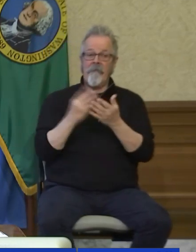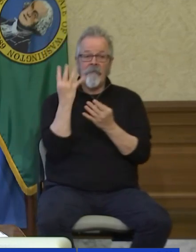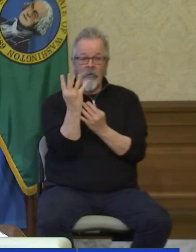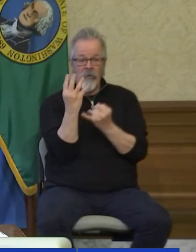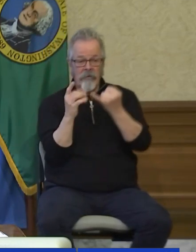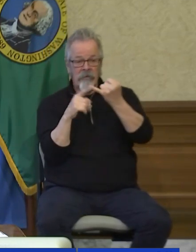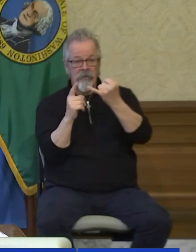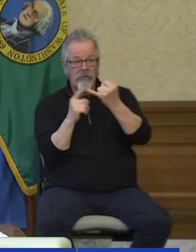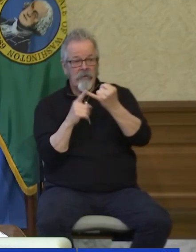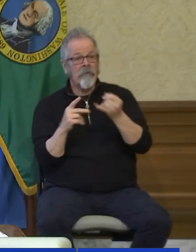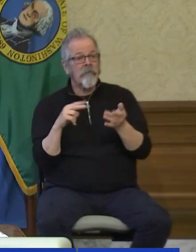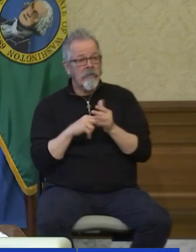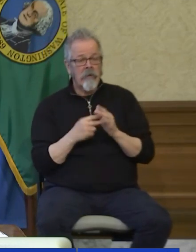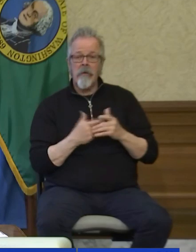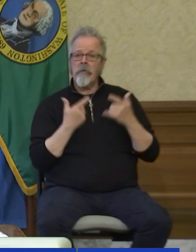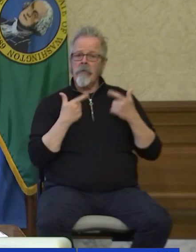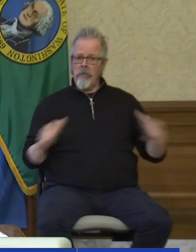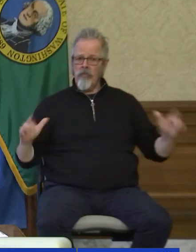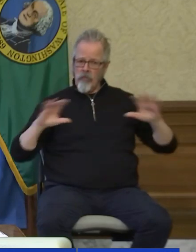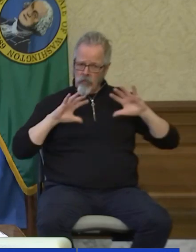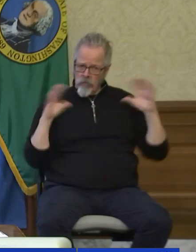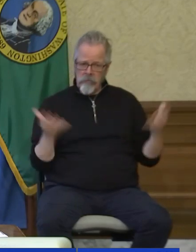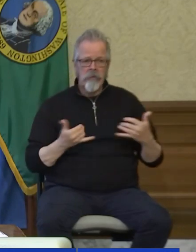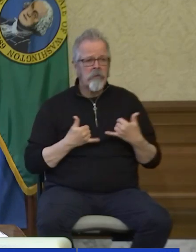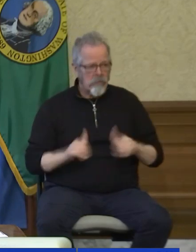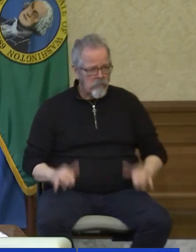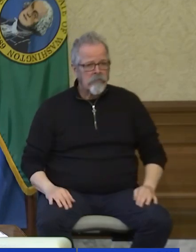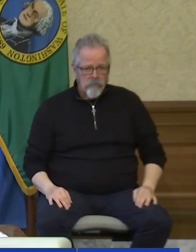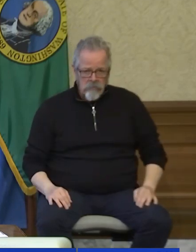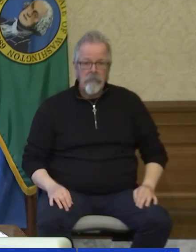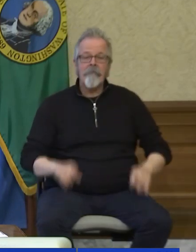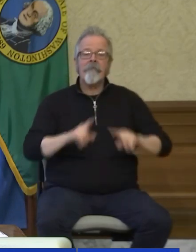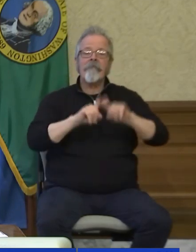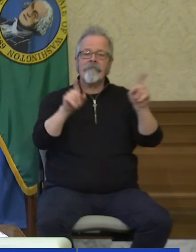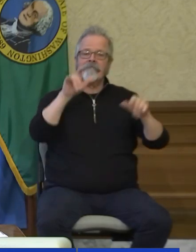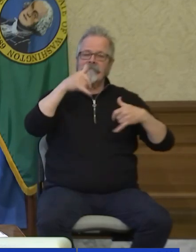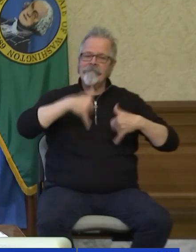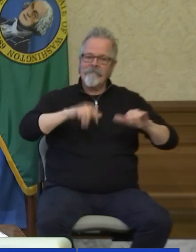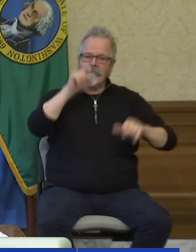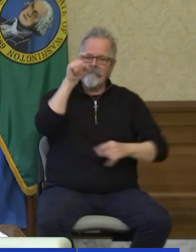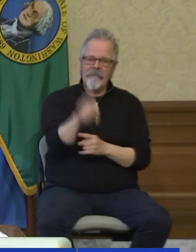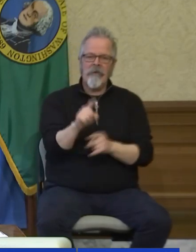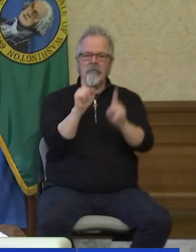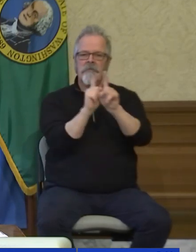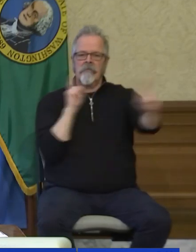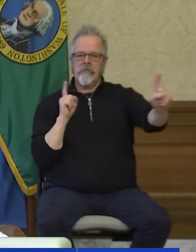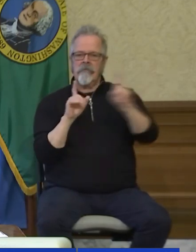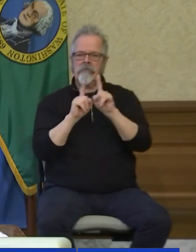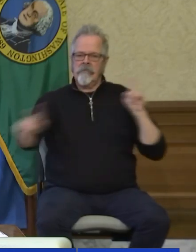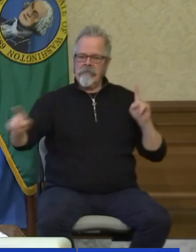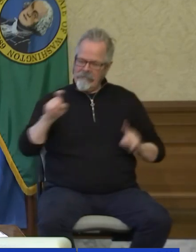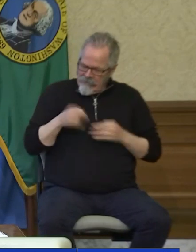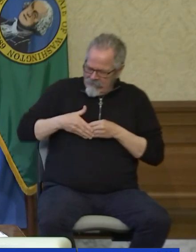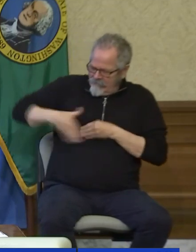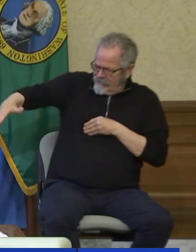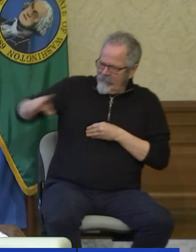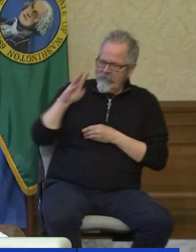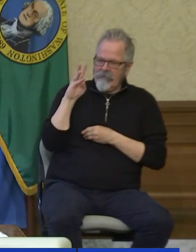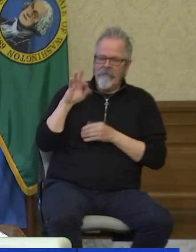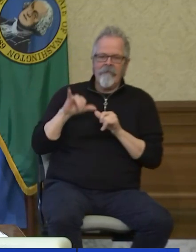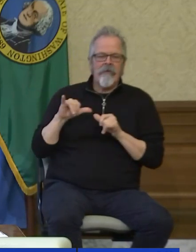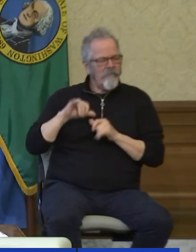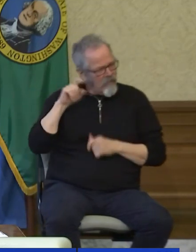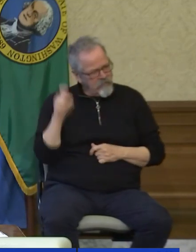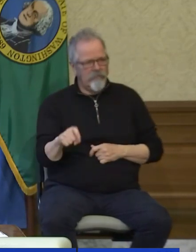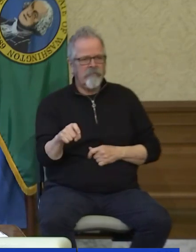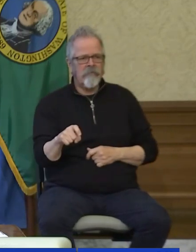distancing. Now, I have said that our return to normal will still not look the way they did before this